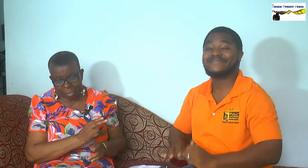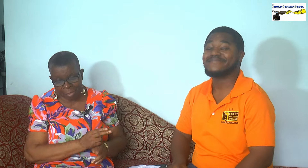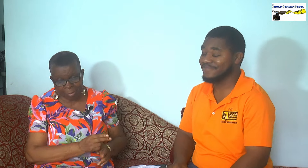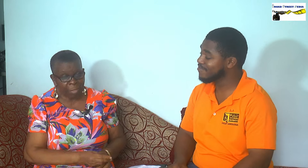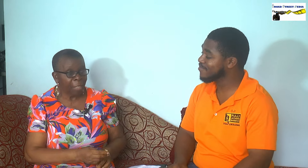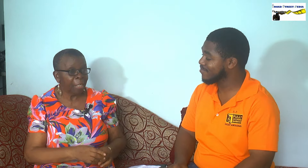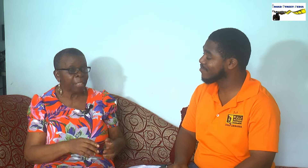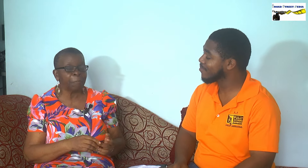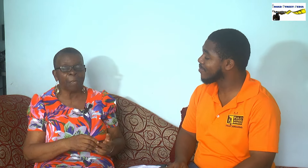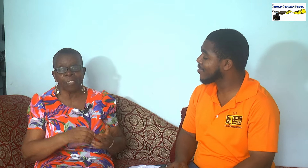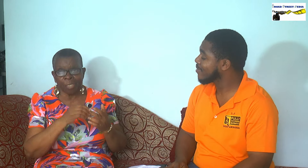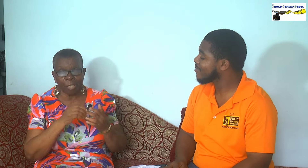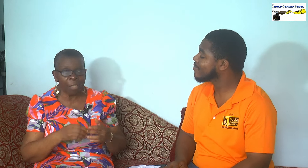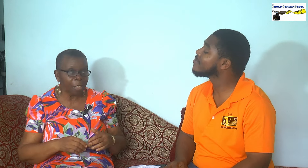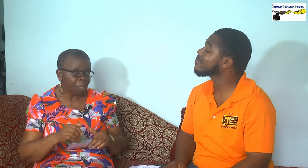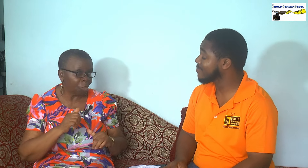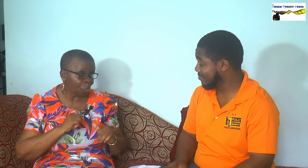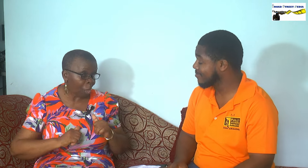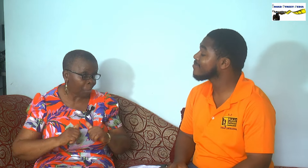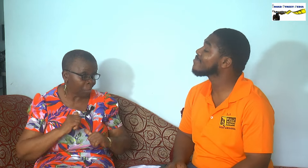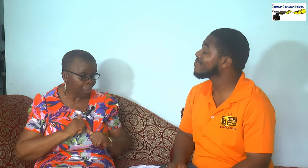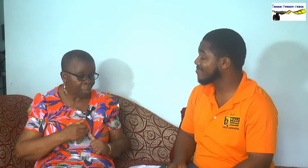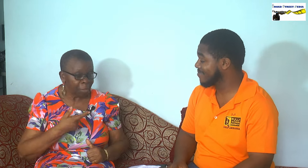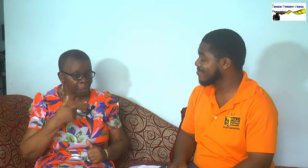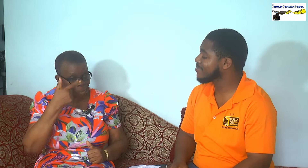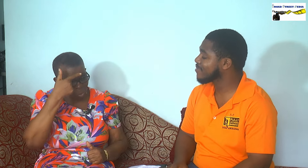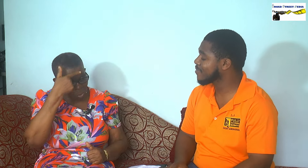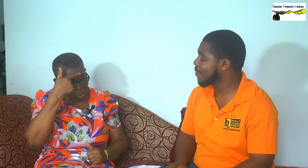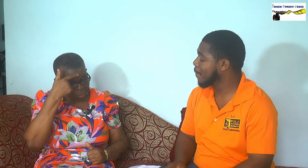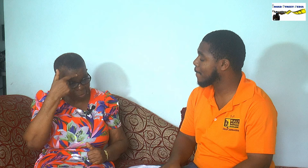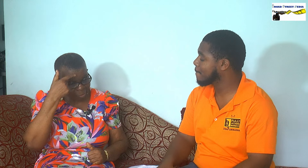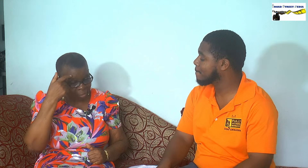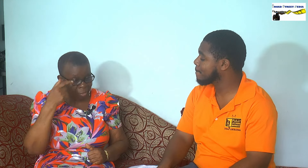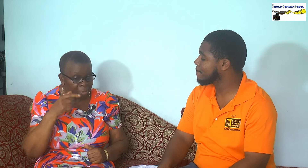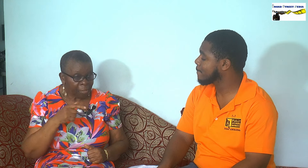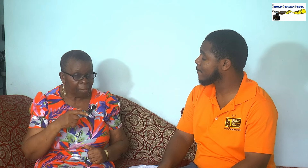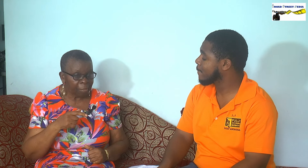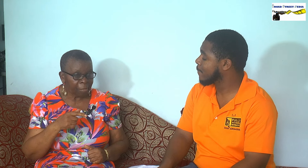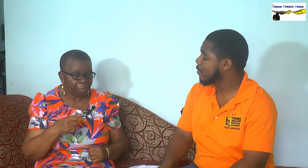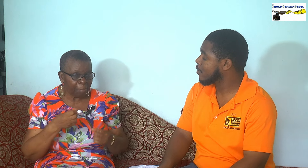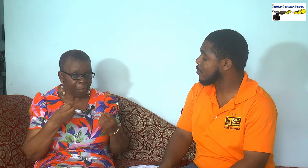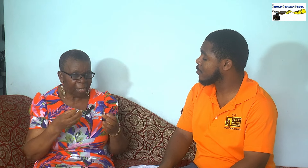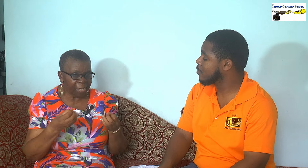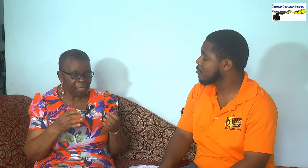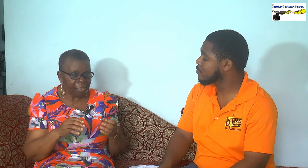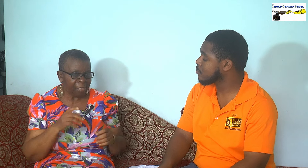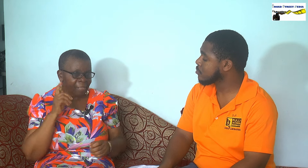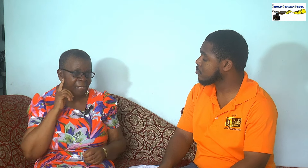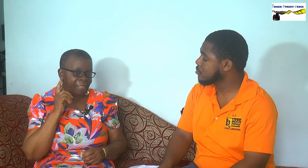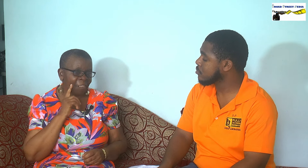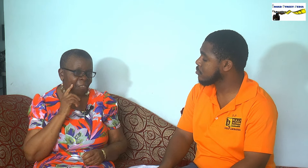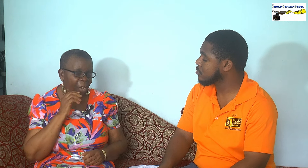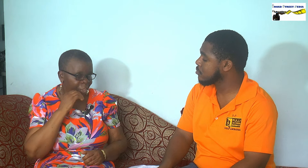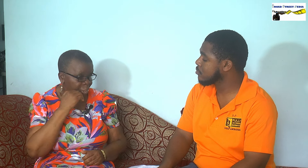Right. Especially the drama, because many deaf are